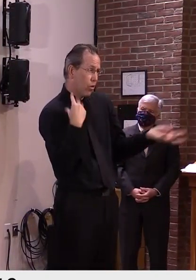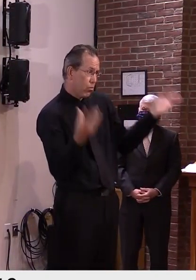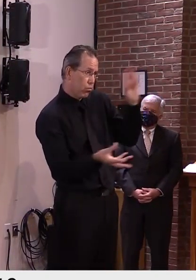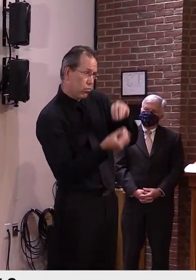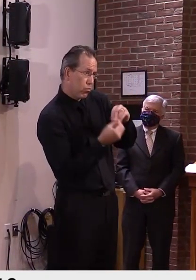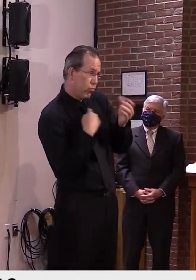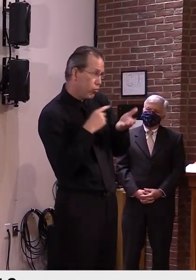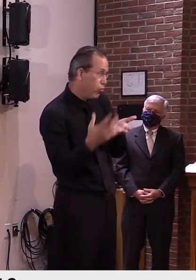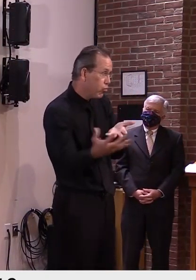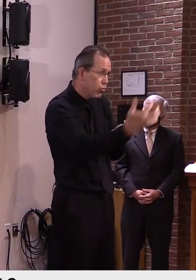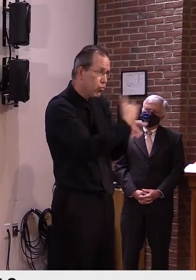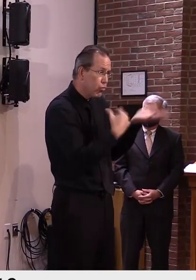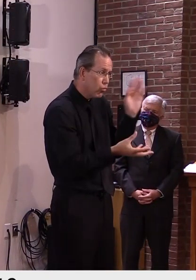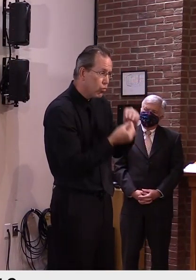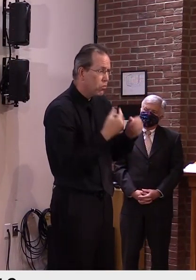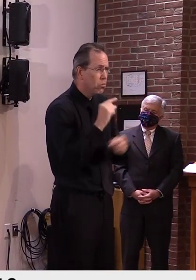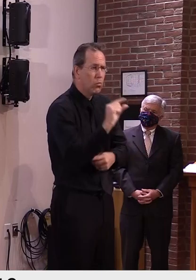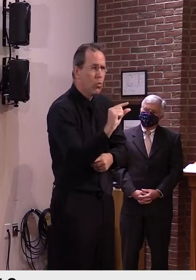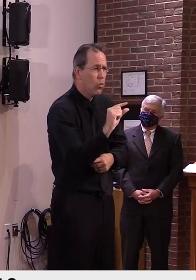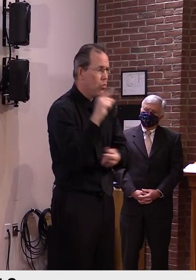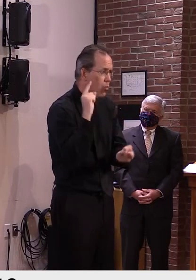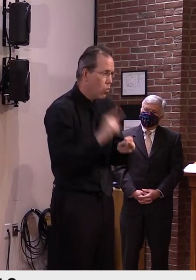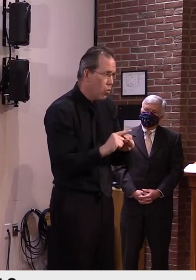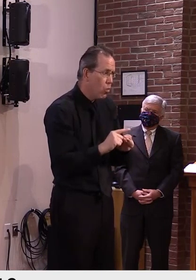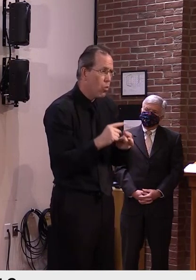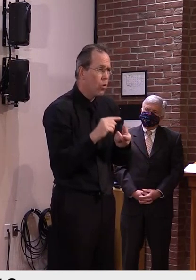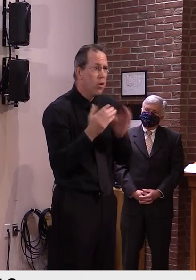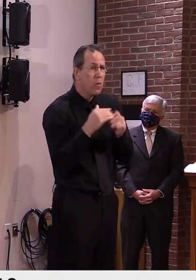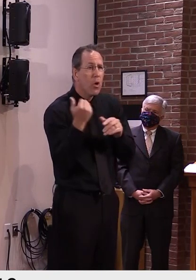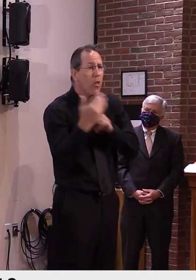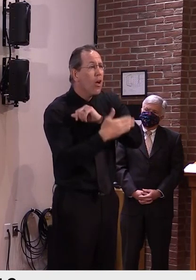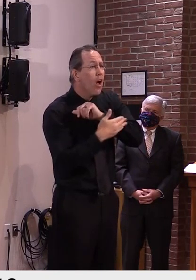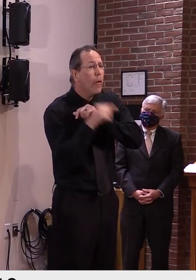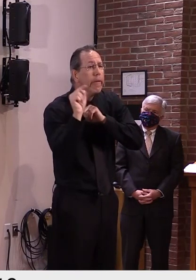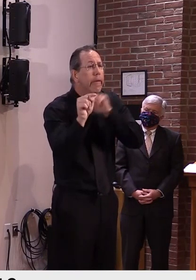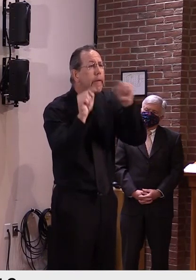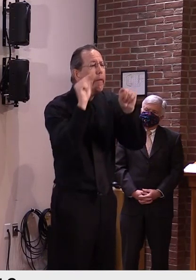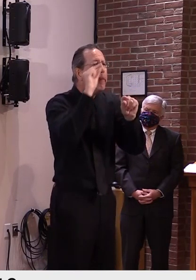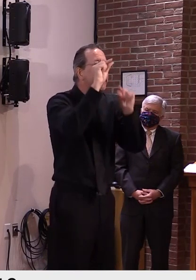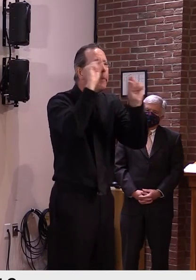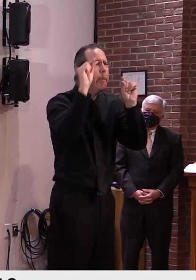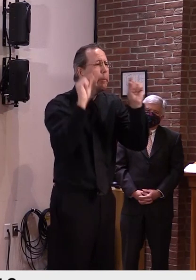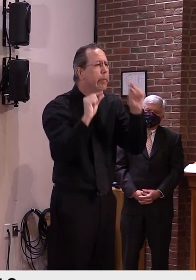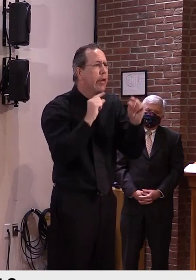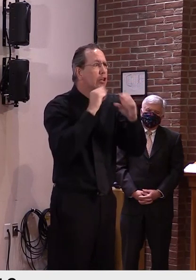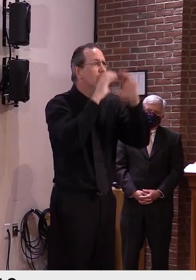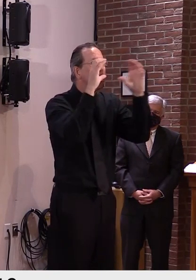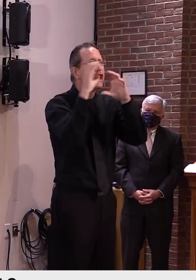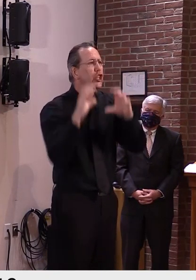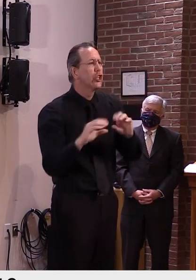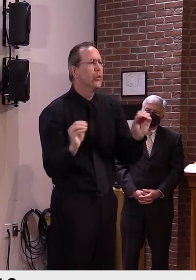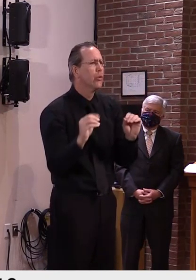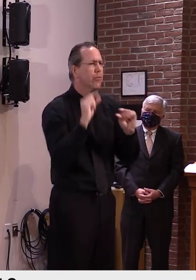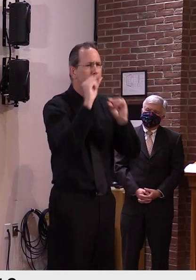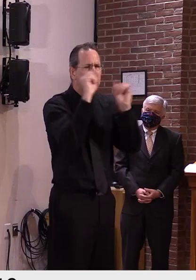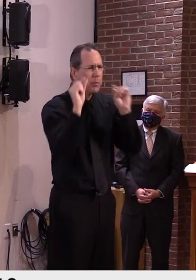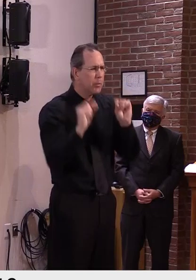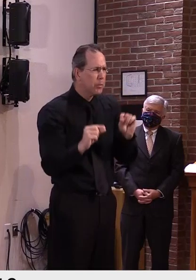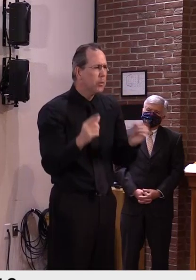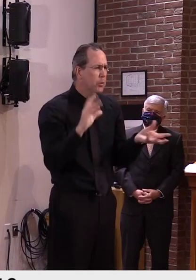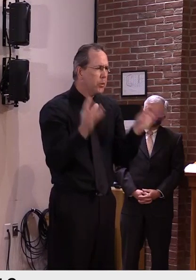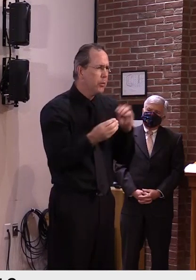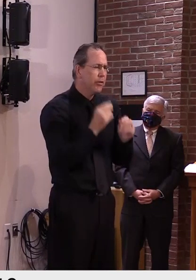Vermont counties are very low. So they're projected to go up, but, you know, could be a case or two could cause them to increase based on what the base is that